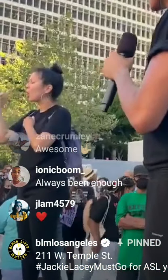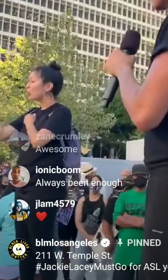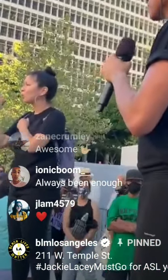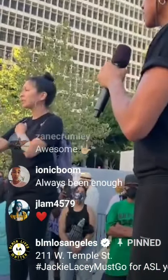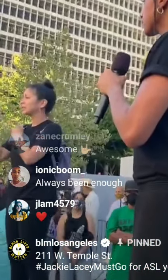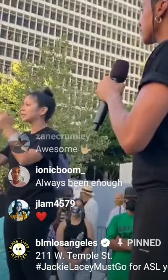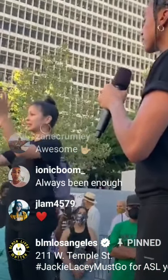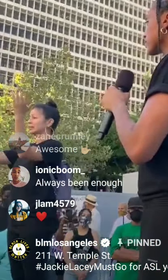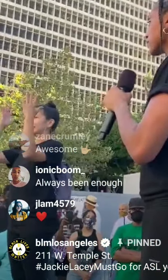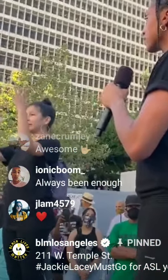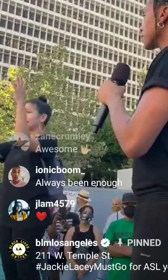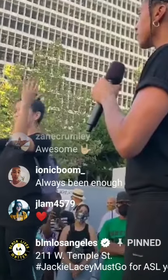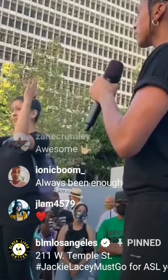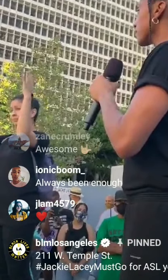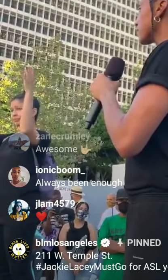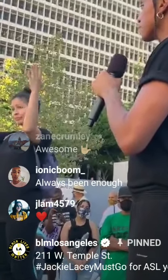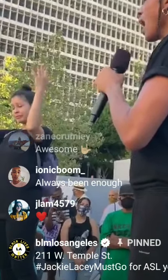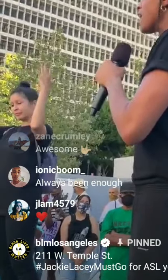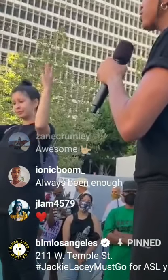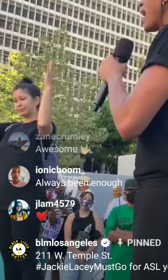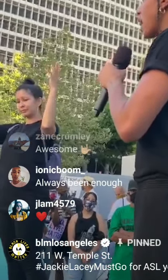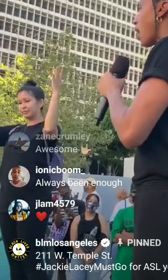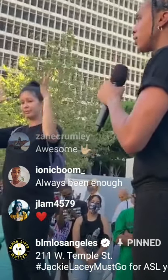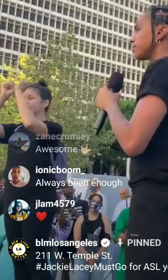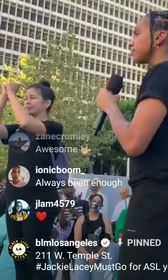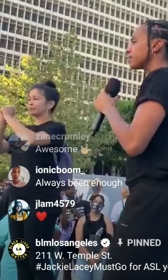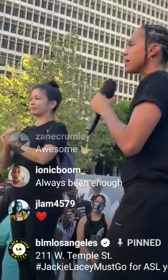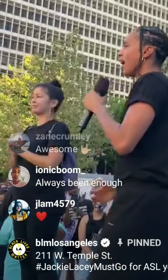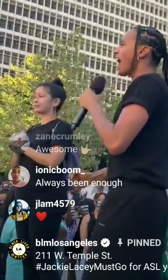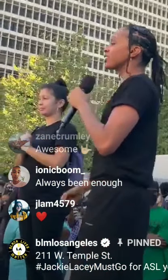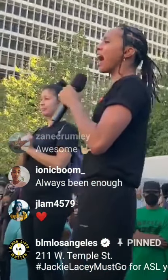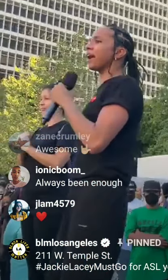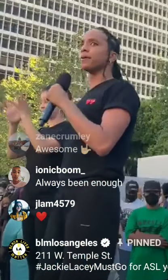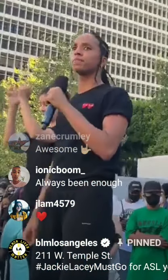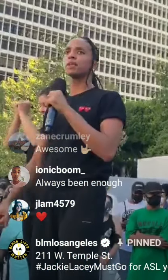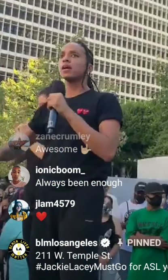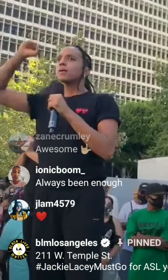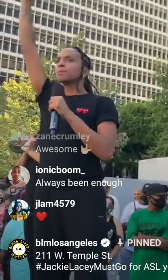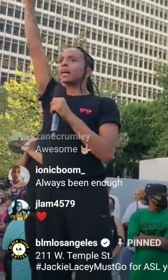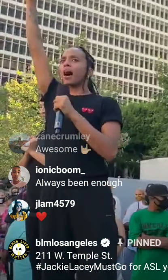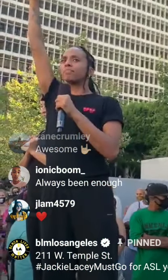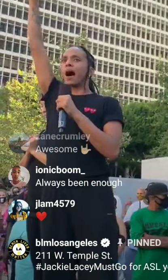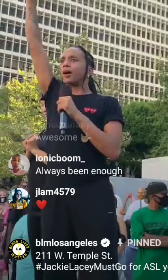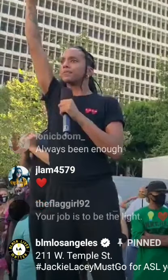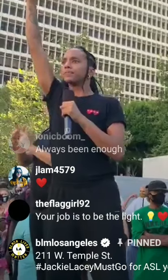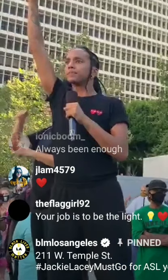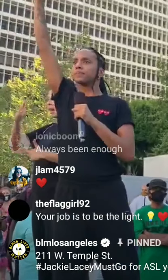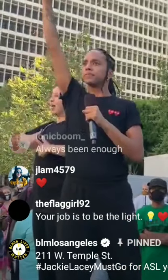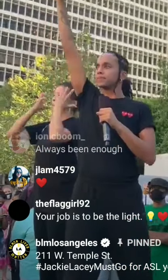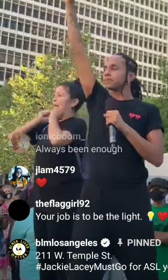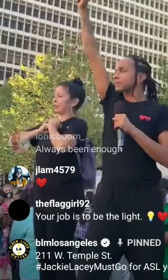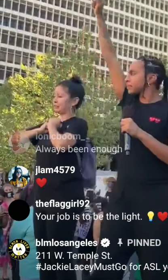was, a rewriting of the story that we were given, a decision, a